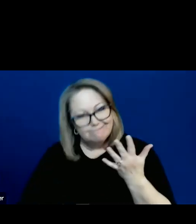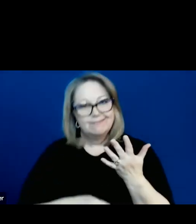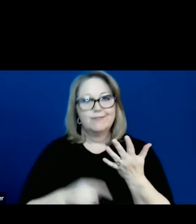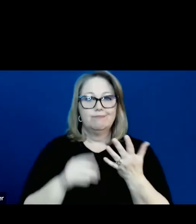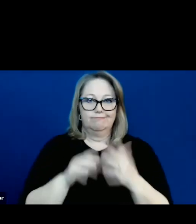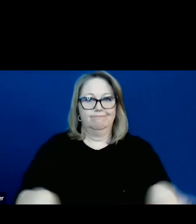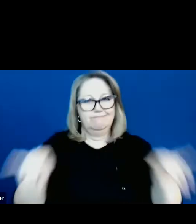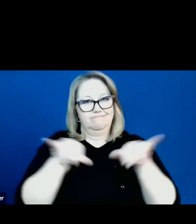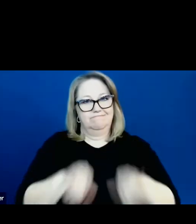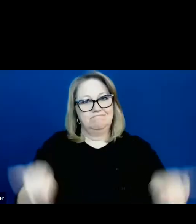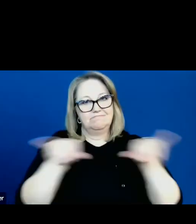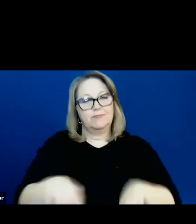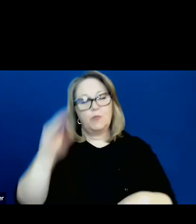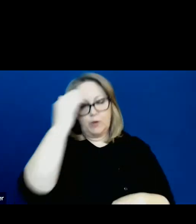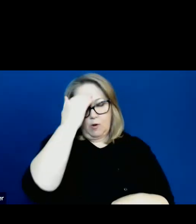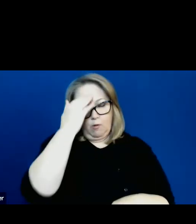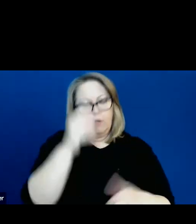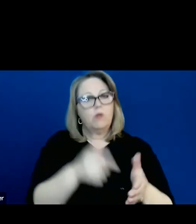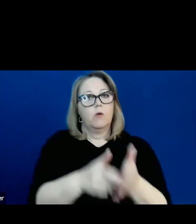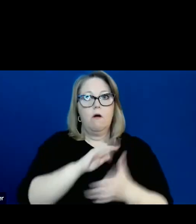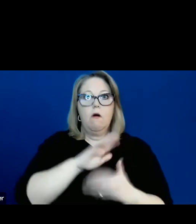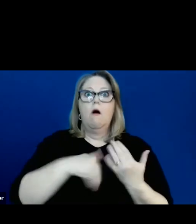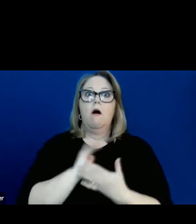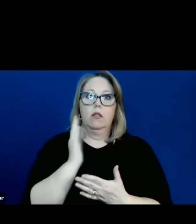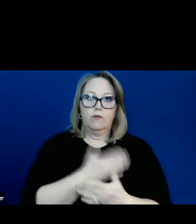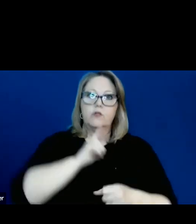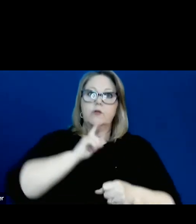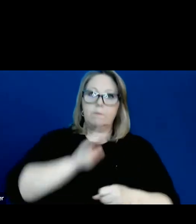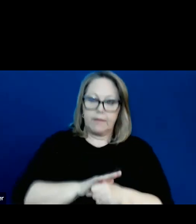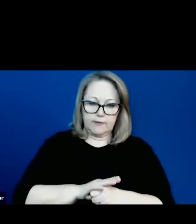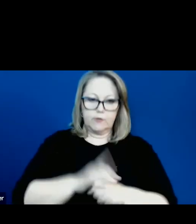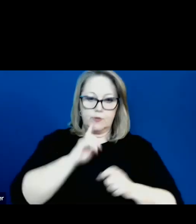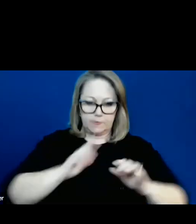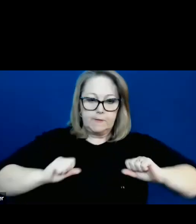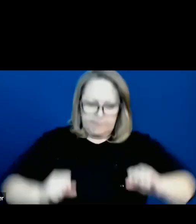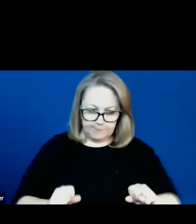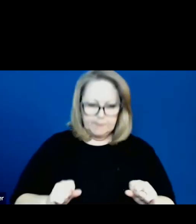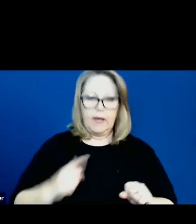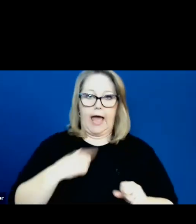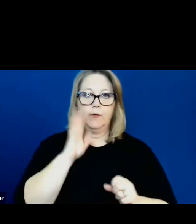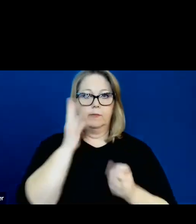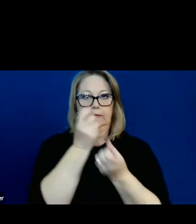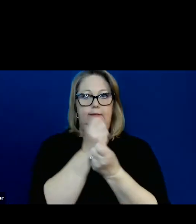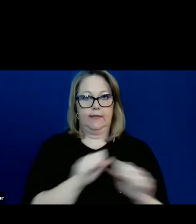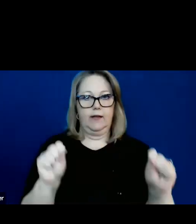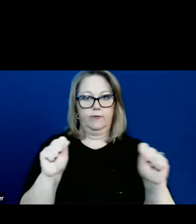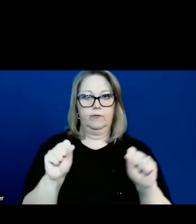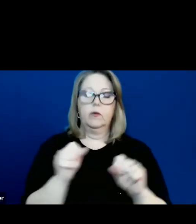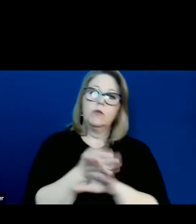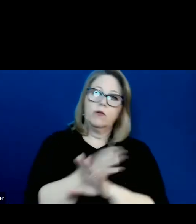to do, and it will take all of us to recommit ourselves to turning things around before a vaccine is widely available.